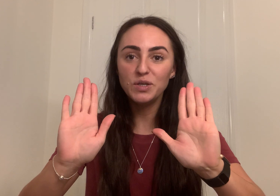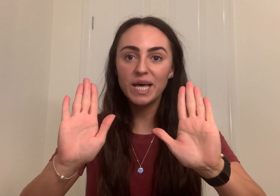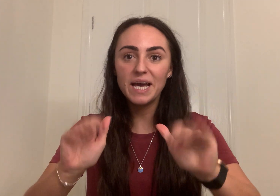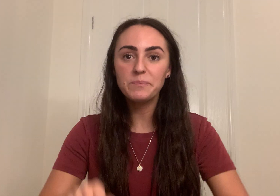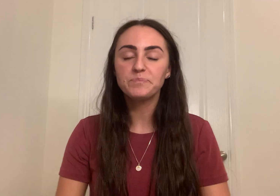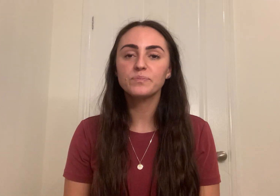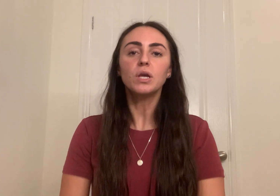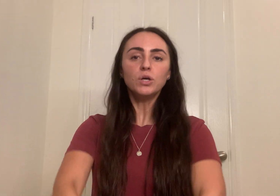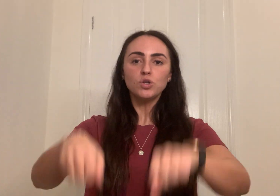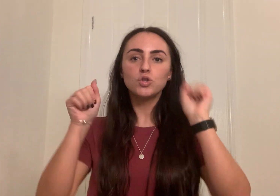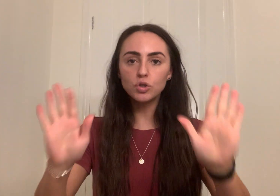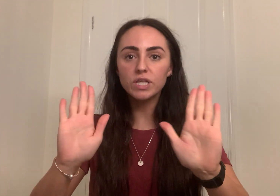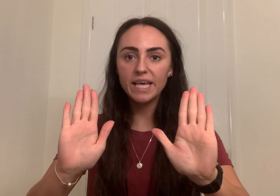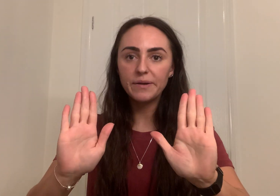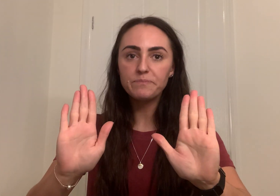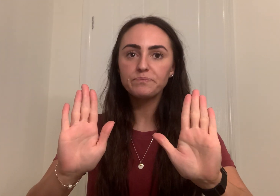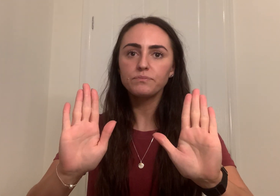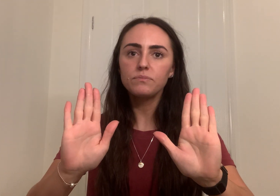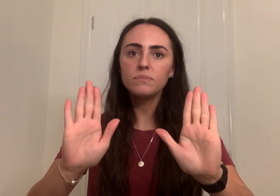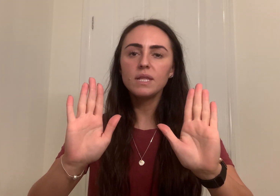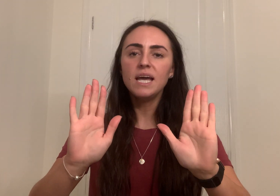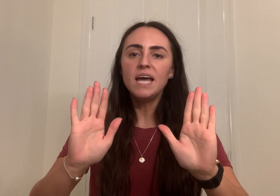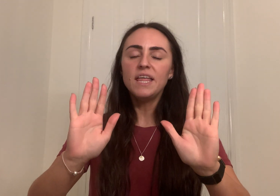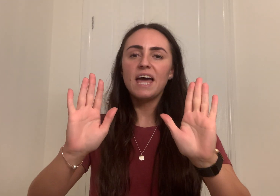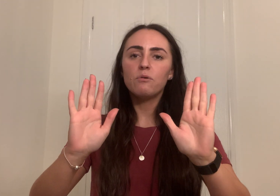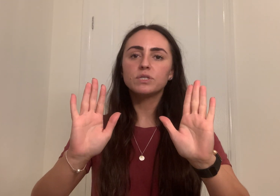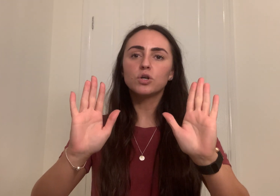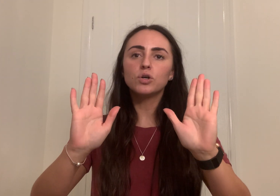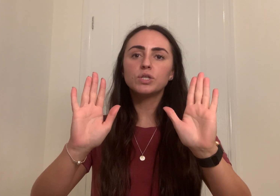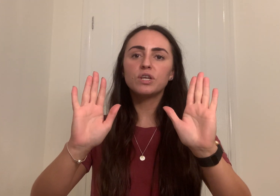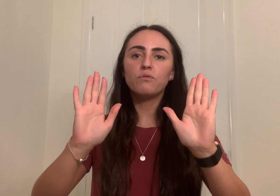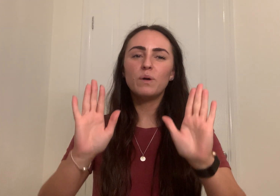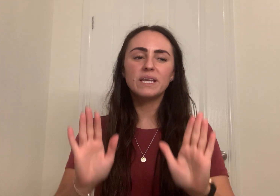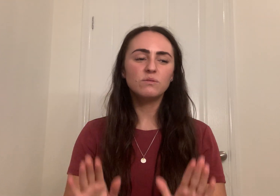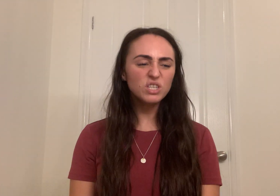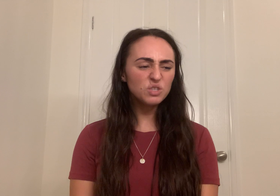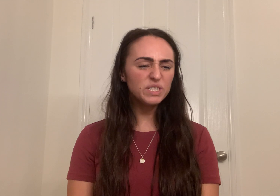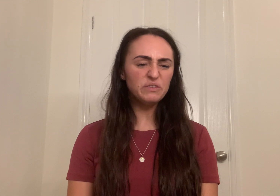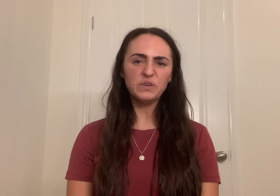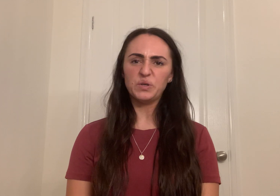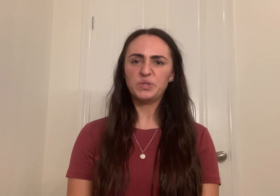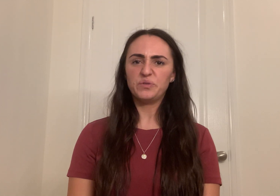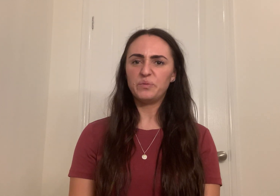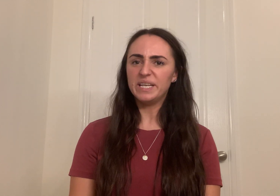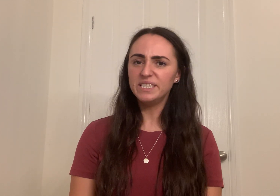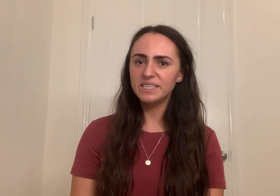that? Suddenly. There was a gust of wind. What should we do for gust of wind?